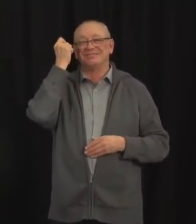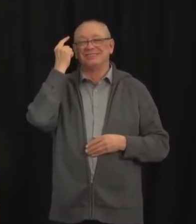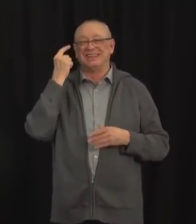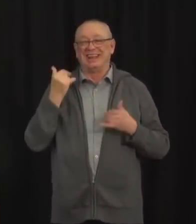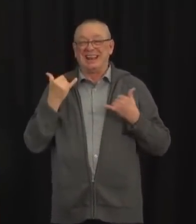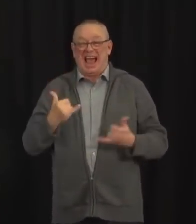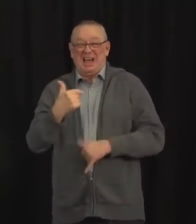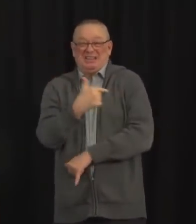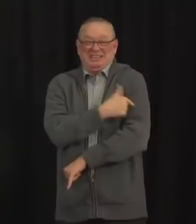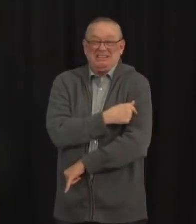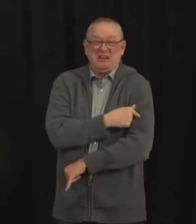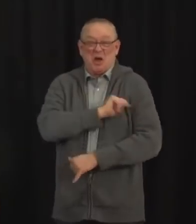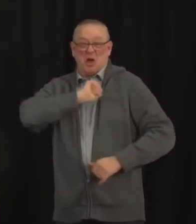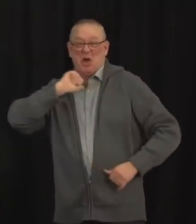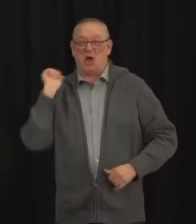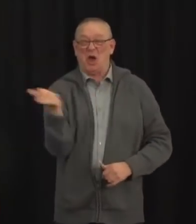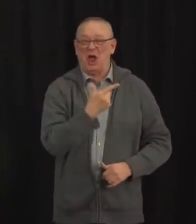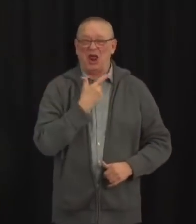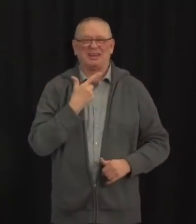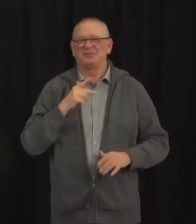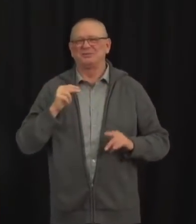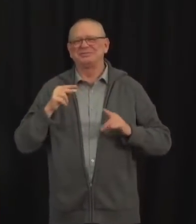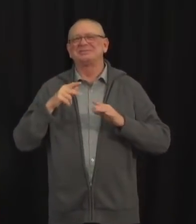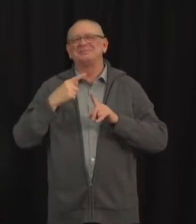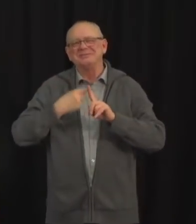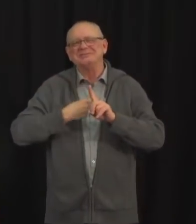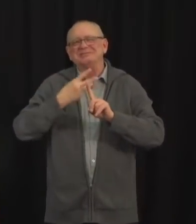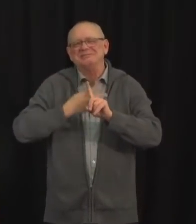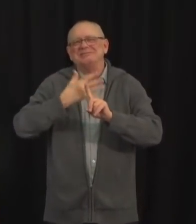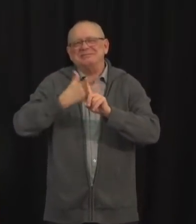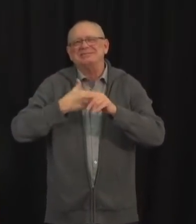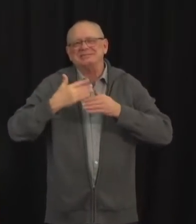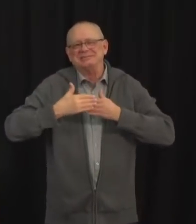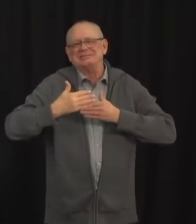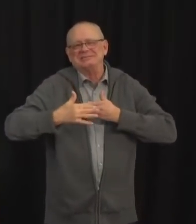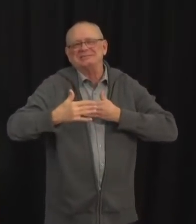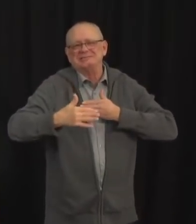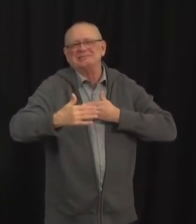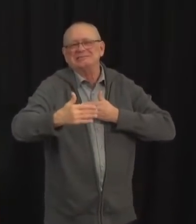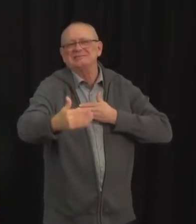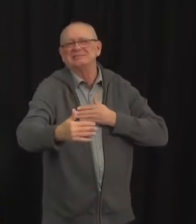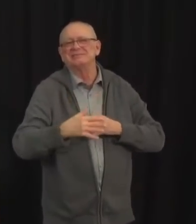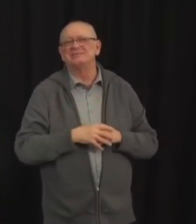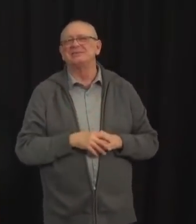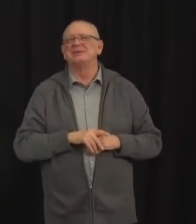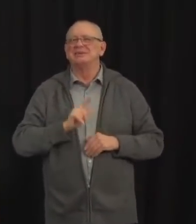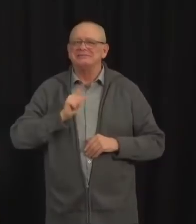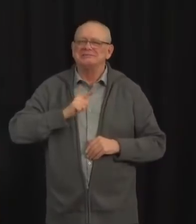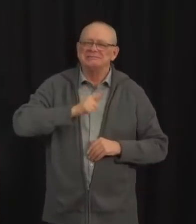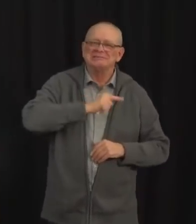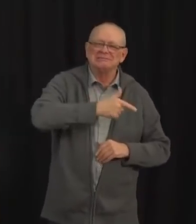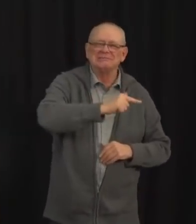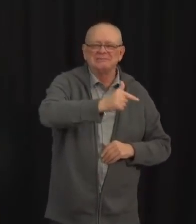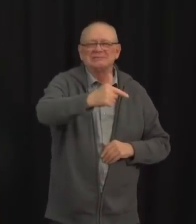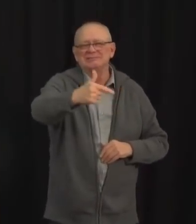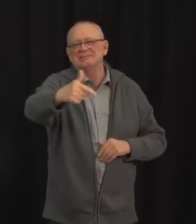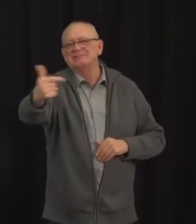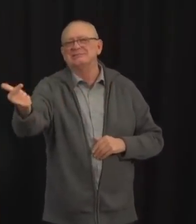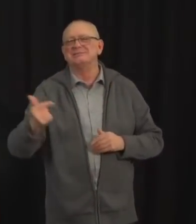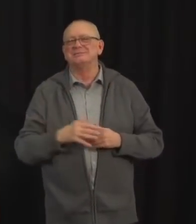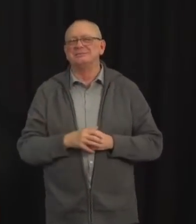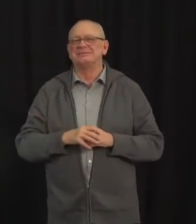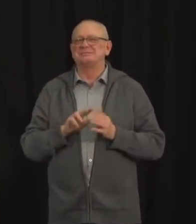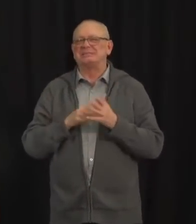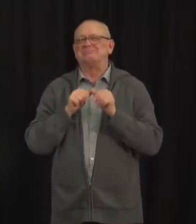the vaccine for each other. Finally, I know that there are many questions about the new measures announced yesterday, and we are